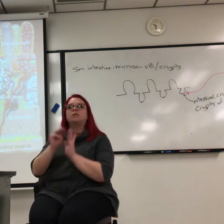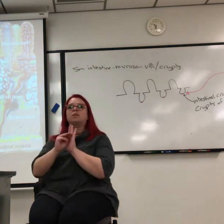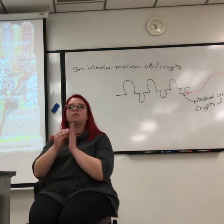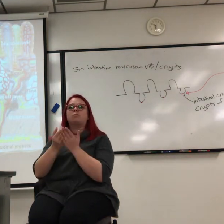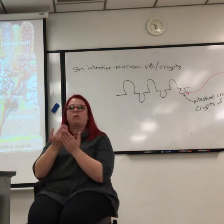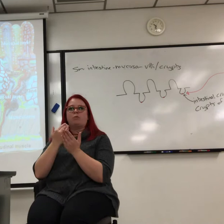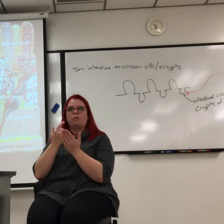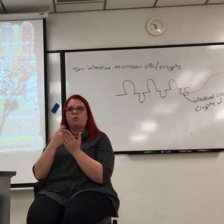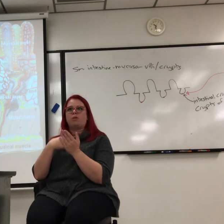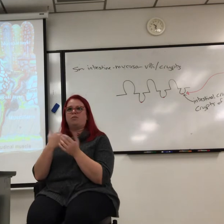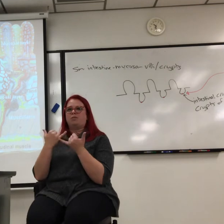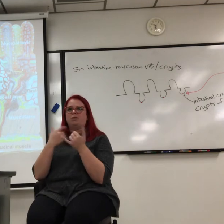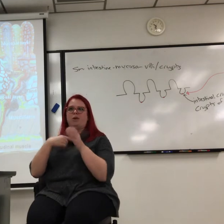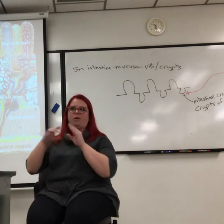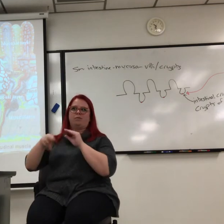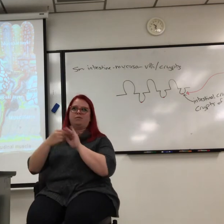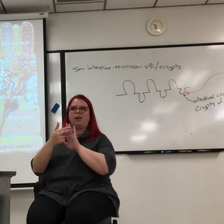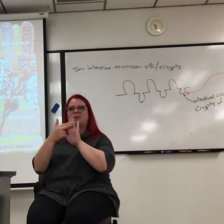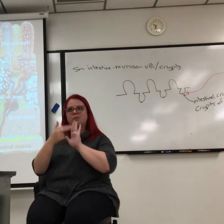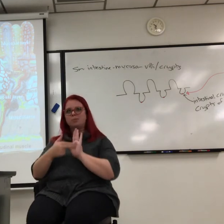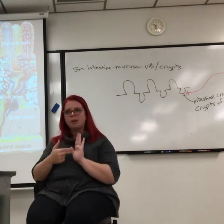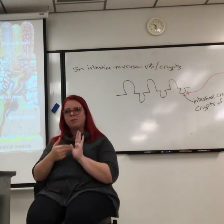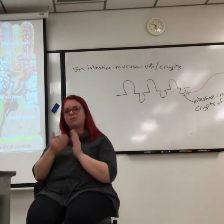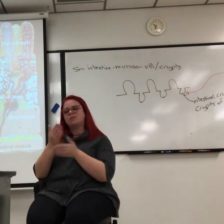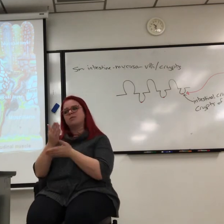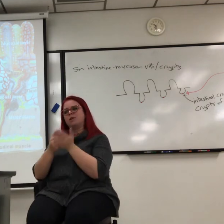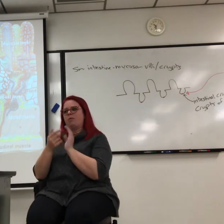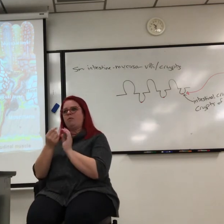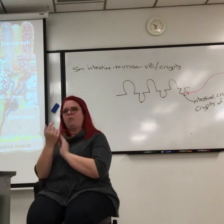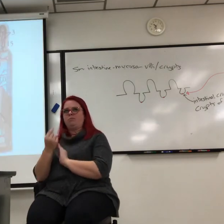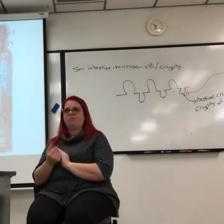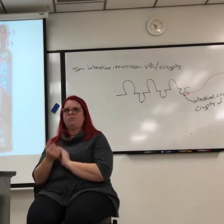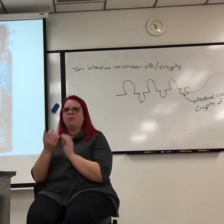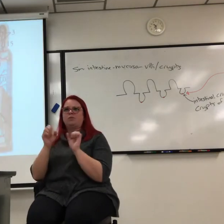I just have some labels on, labels off, so you can study that model.